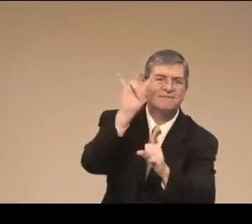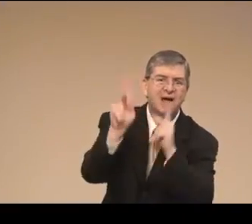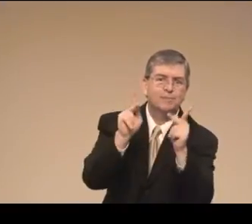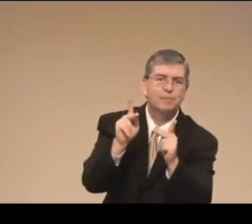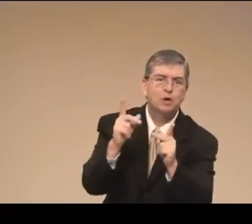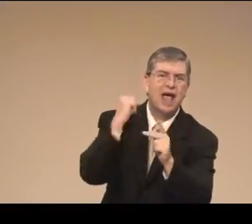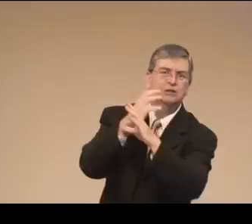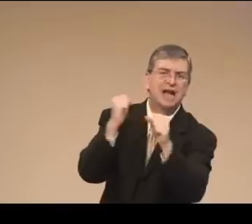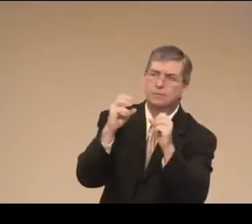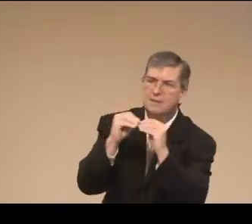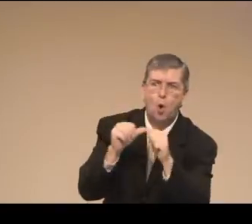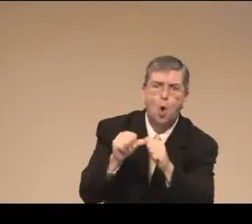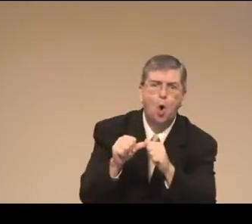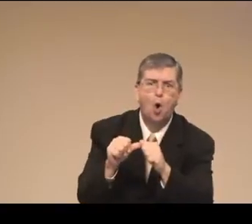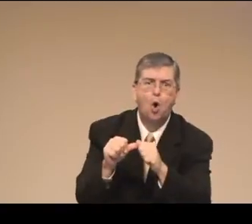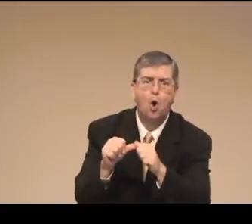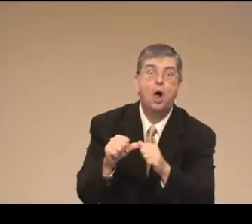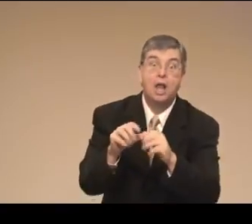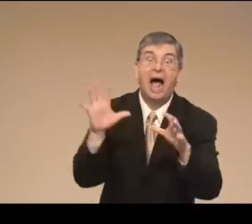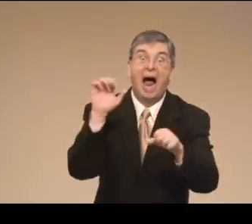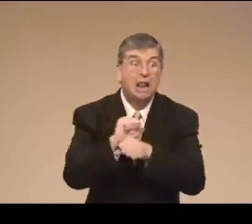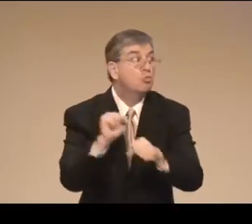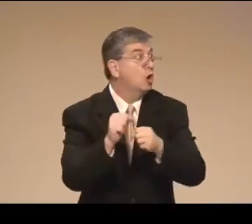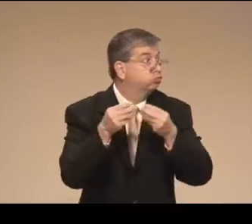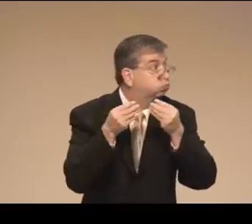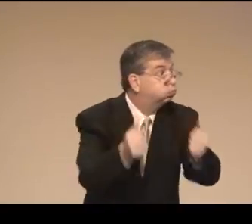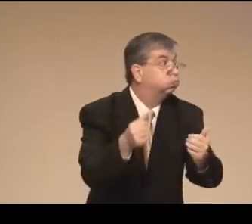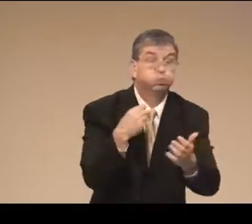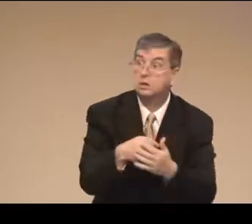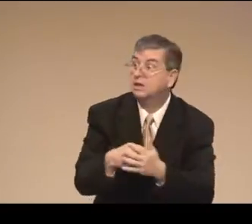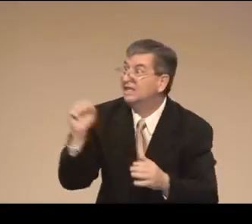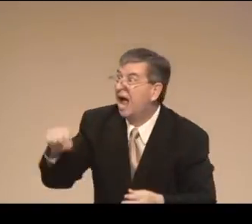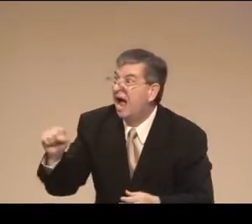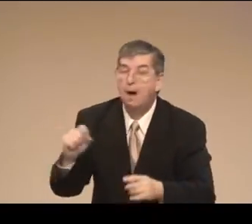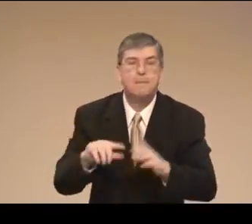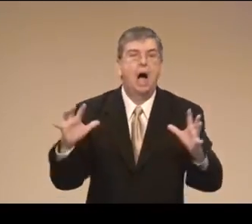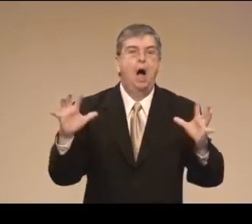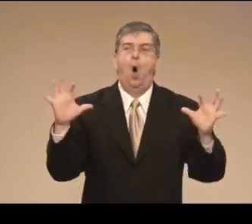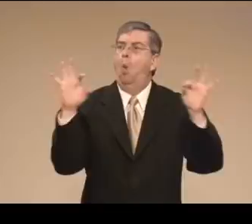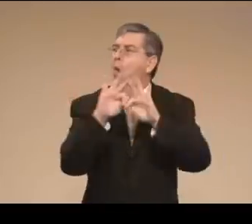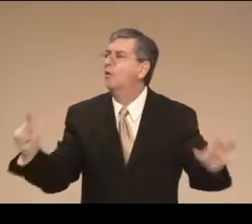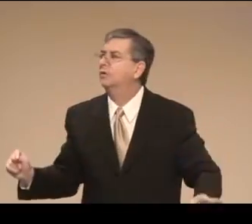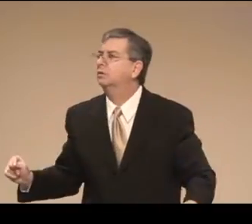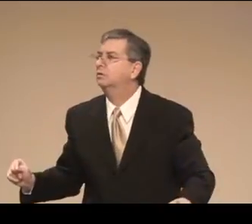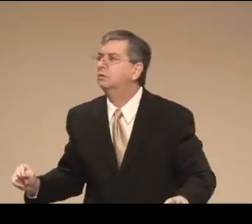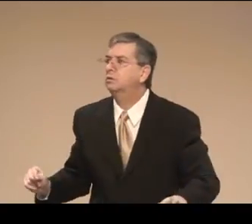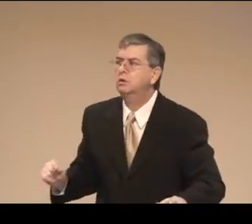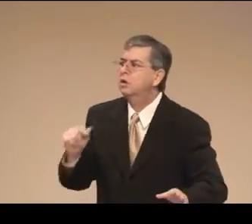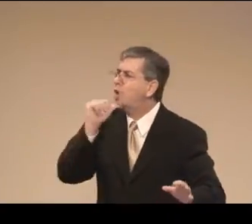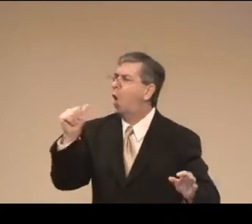they can be saved. Last summer there were 7 people saved at the death camp. Yes, there's more work to be done, but it's worth